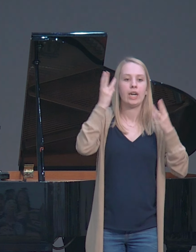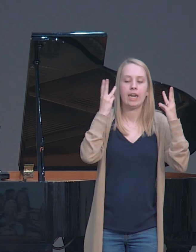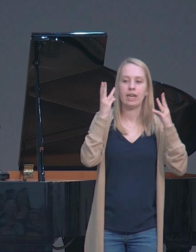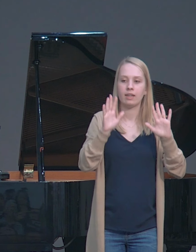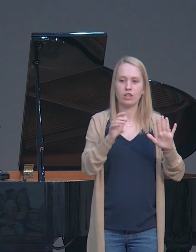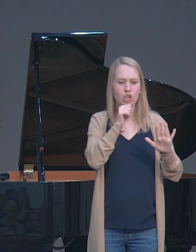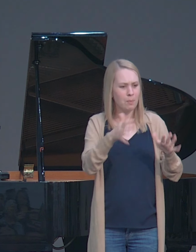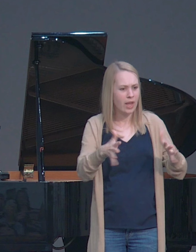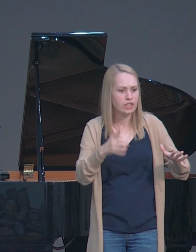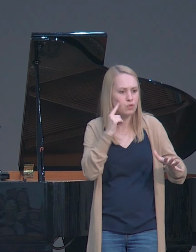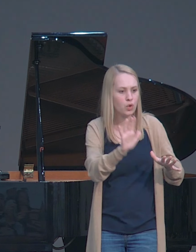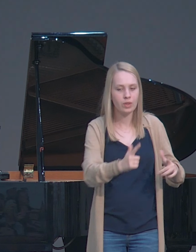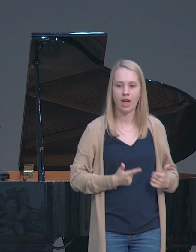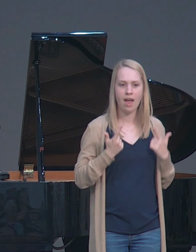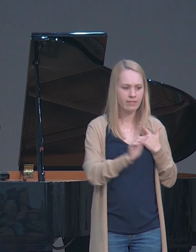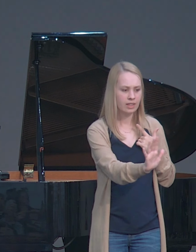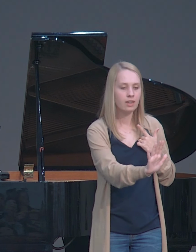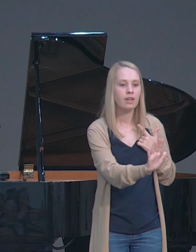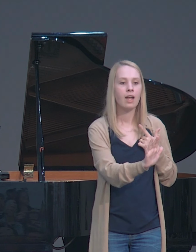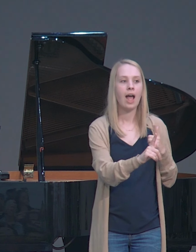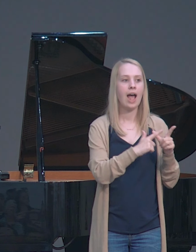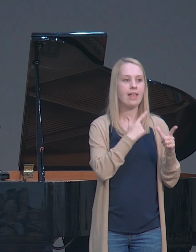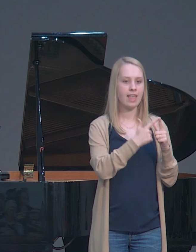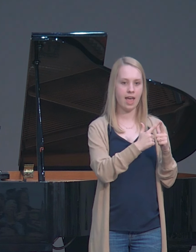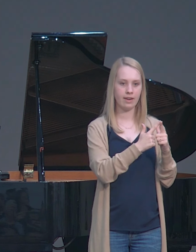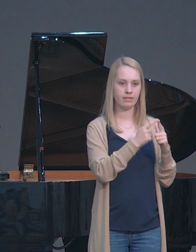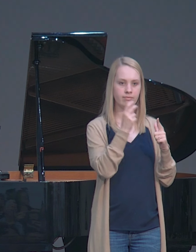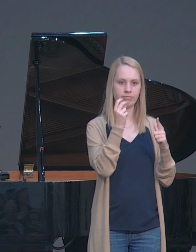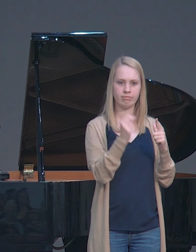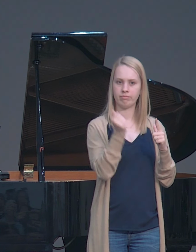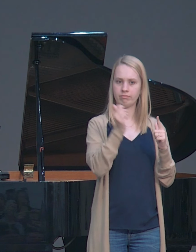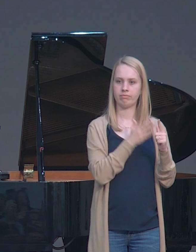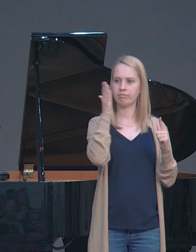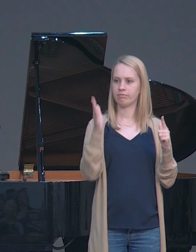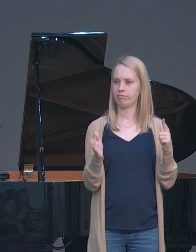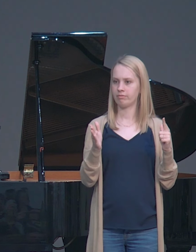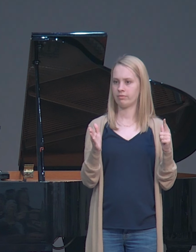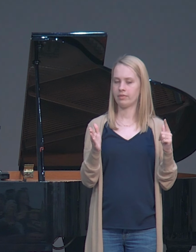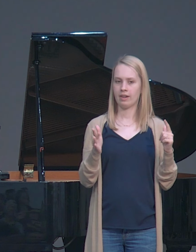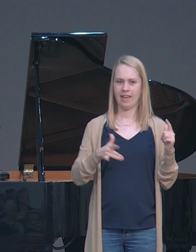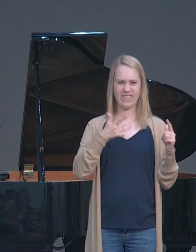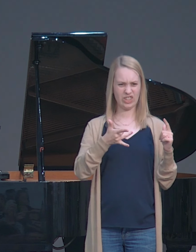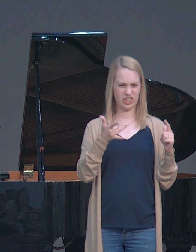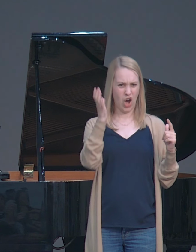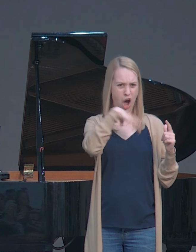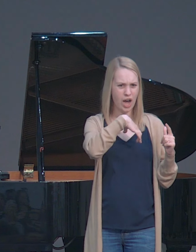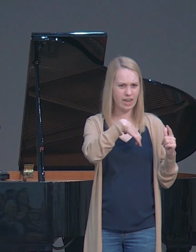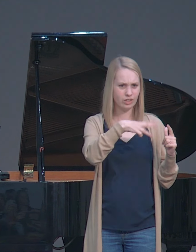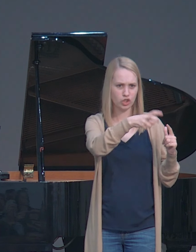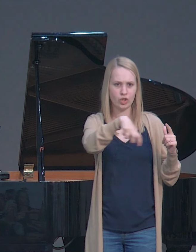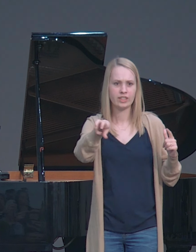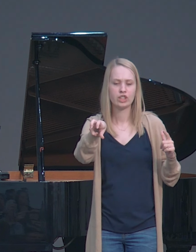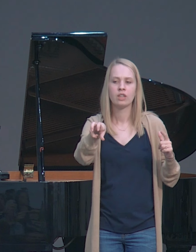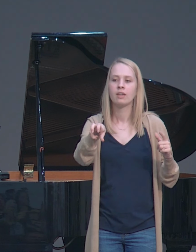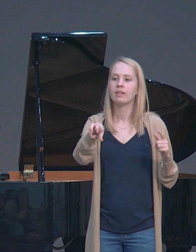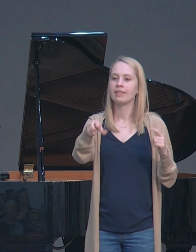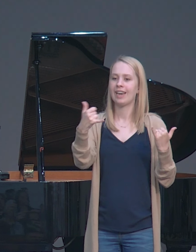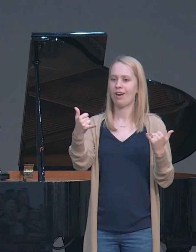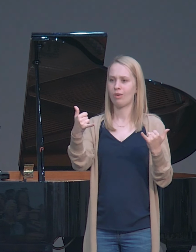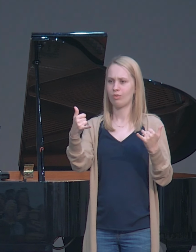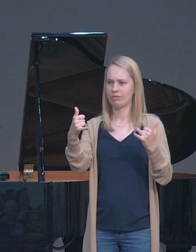anxious for your life. And then coming off the heels of that passage, it sort of feels odd to then transition into talking about